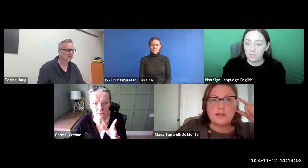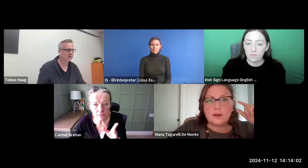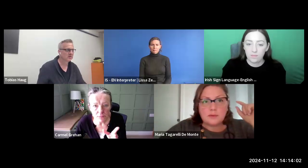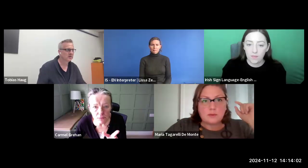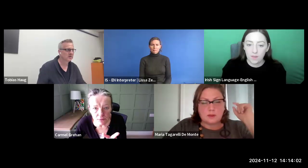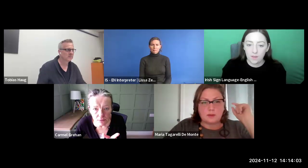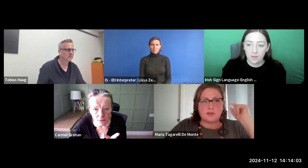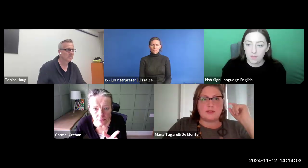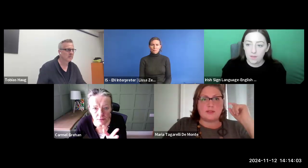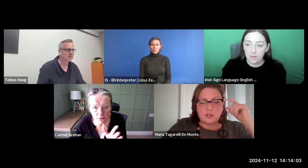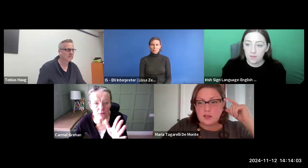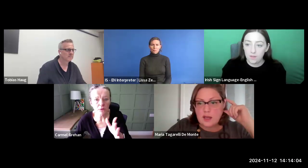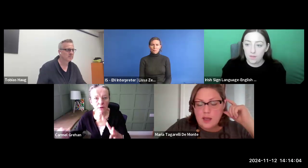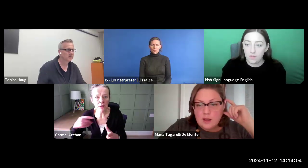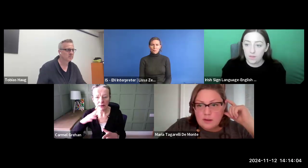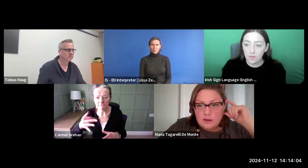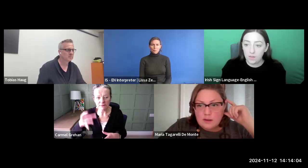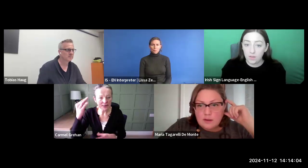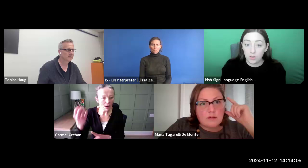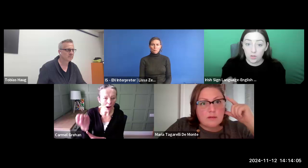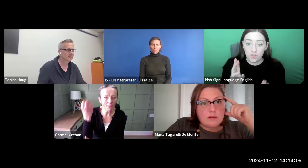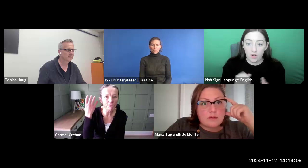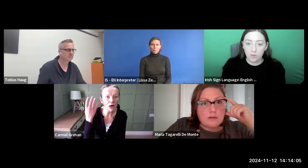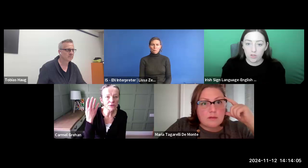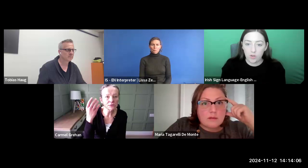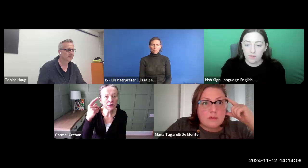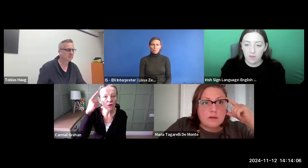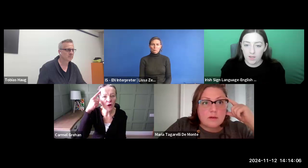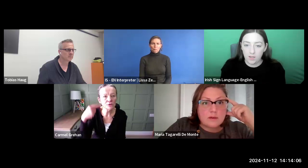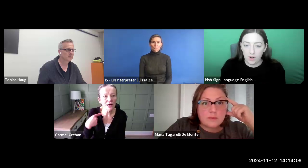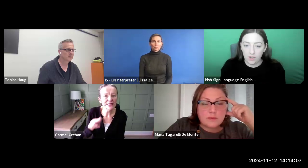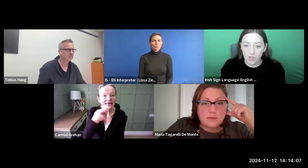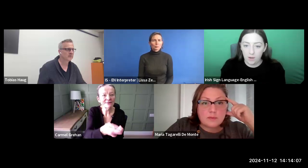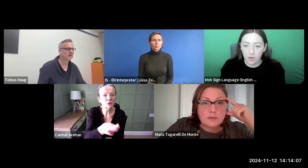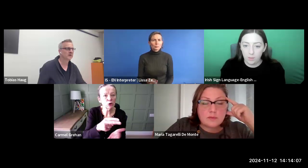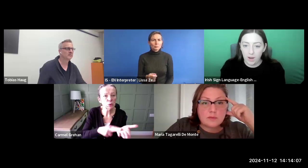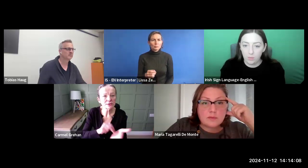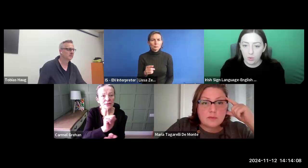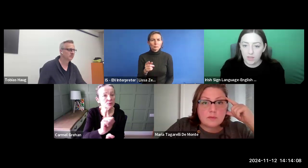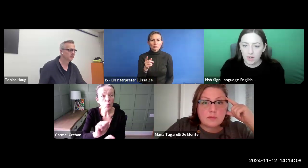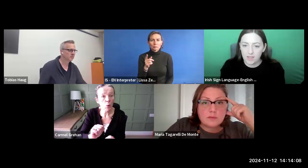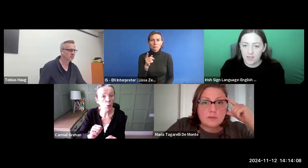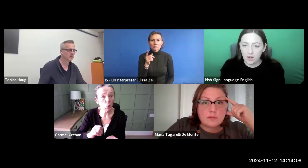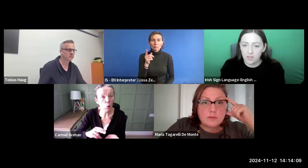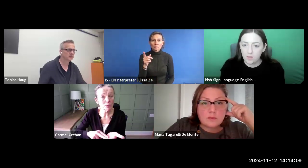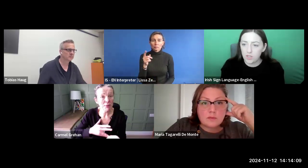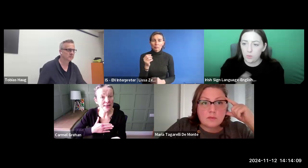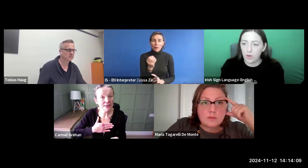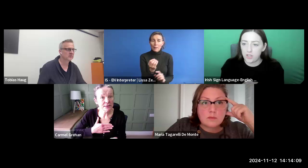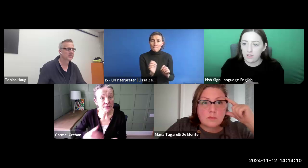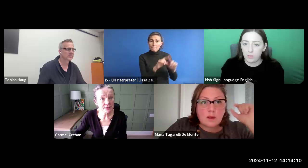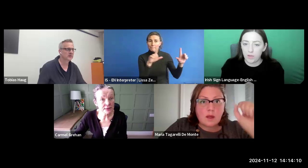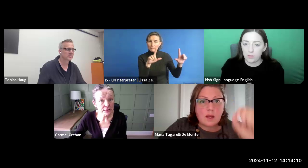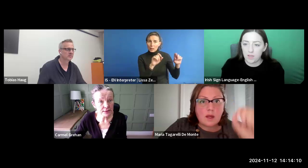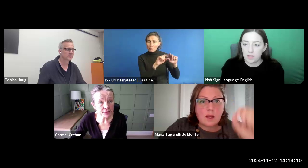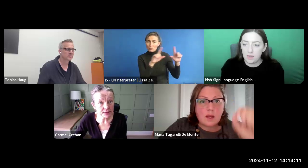You need help with the presentation? Sorry, I'm just trying to find where I can share my PowerPoint. Did I send it on to somebody or